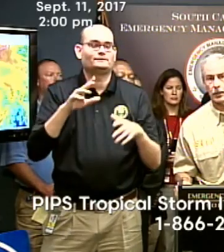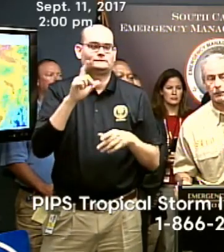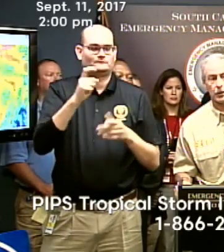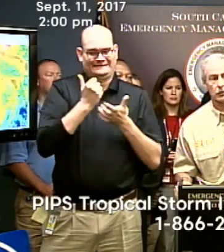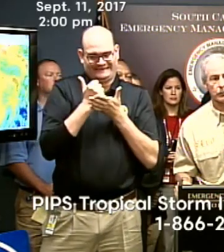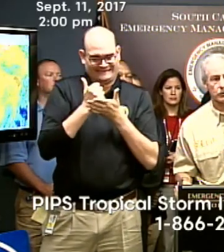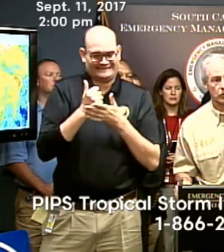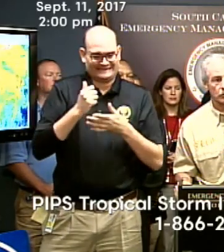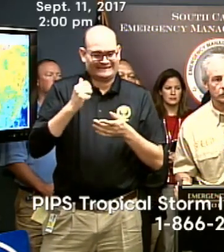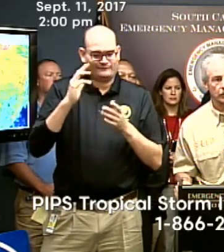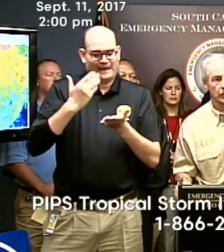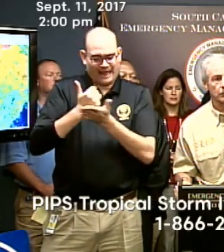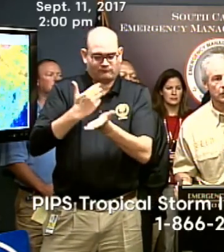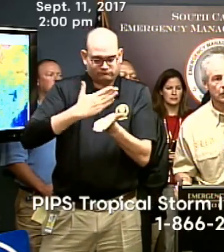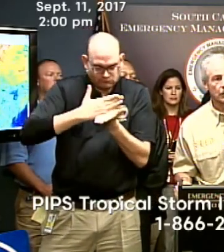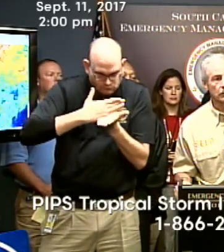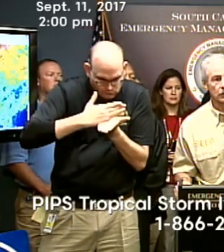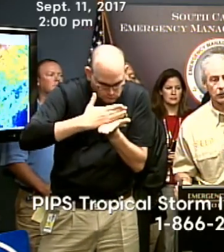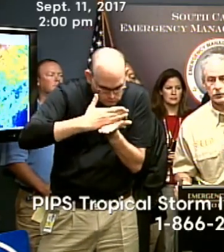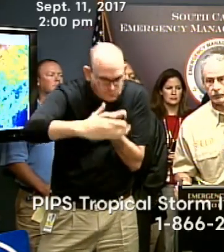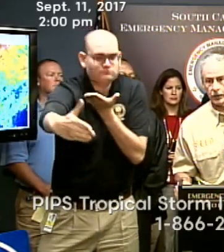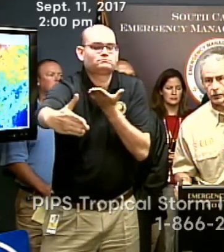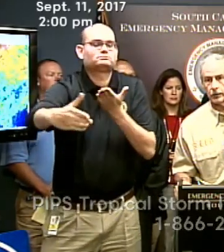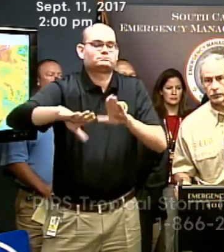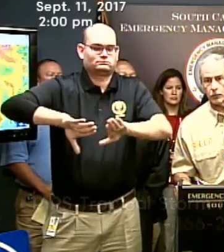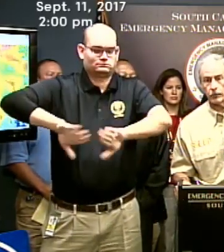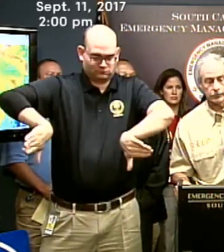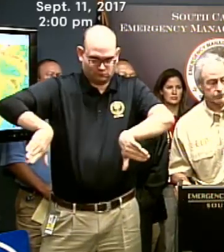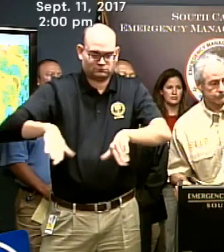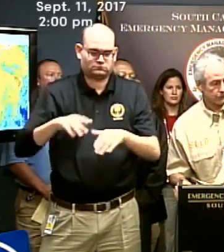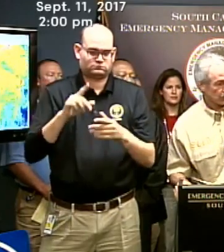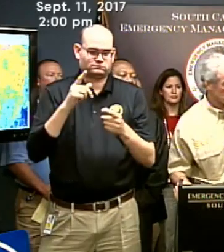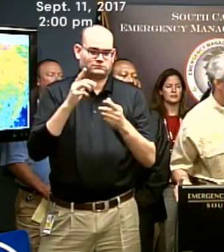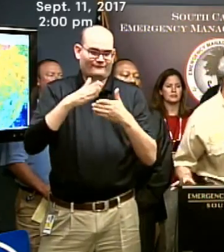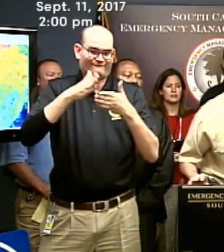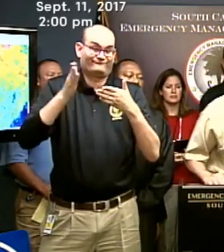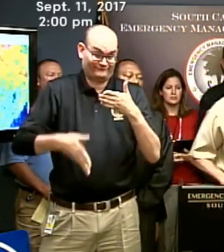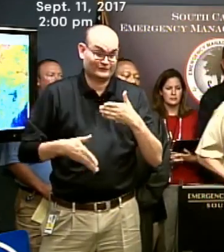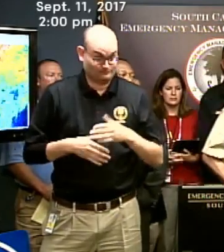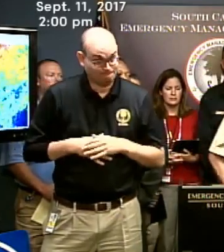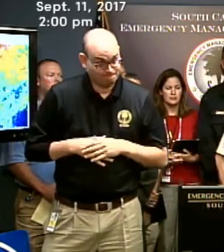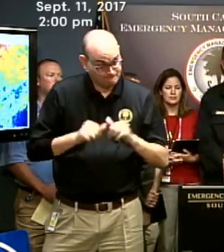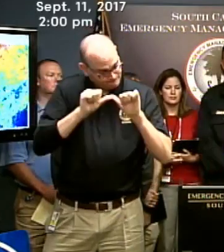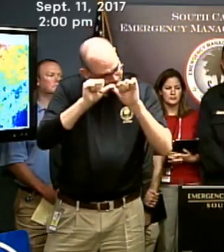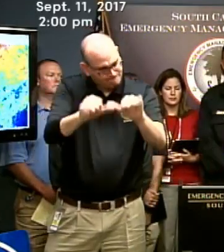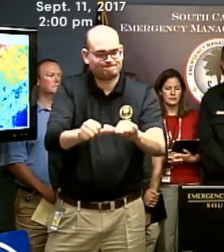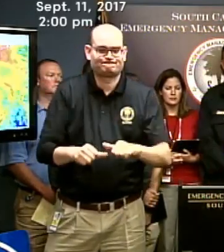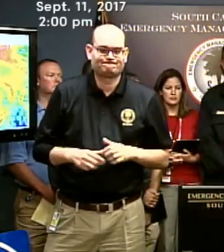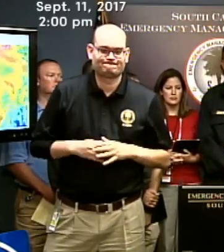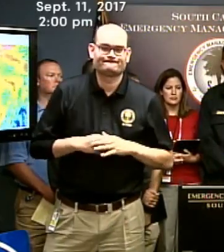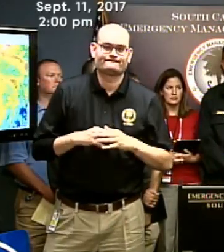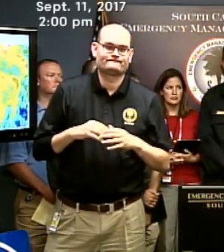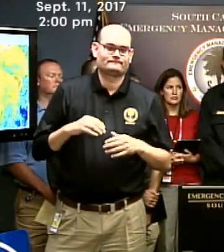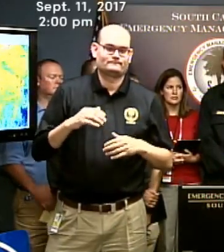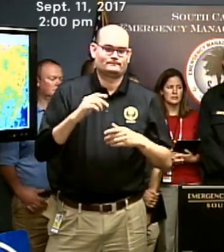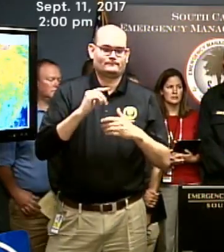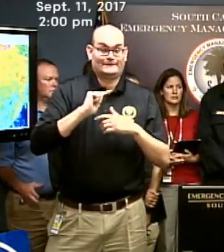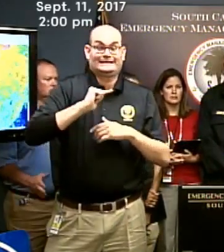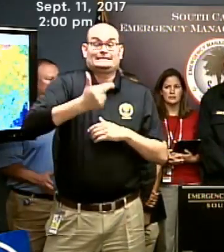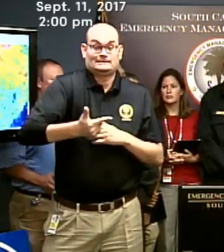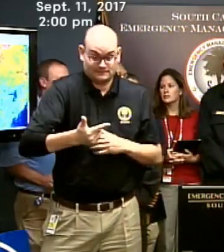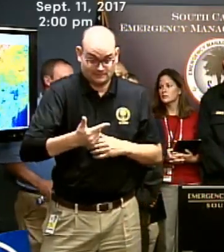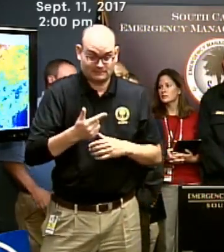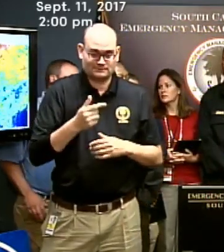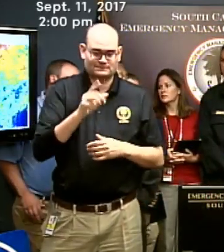to them and those patrols to them until this event is over. Thank you, Thanks, Governor. sir. Department of Transportation,